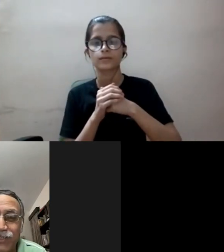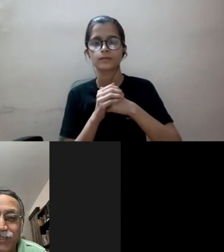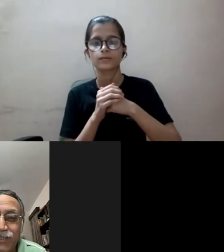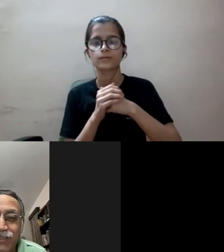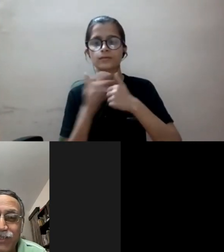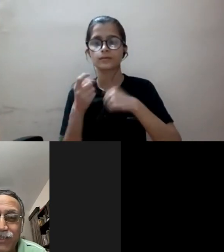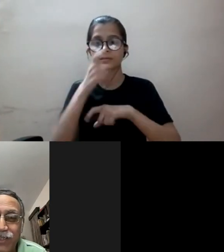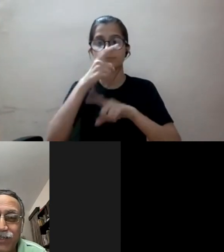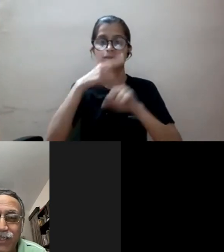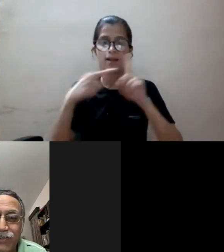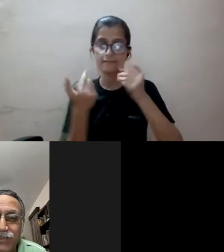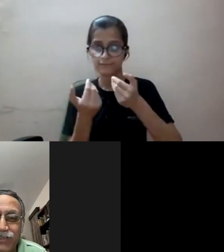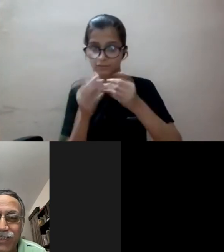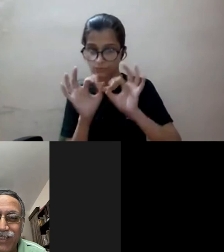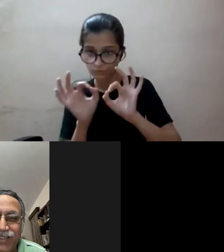right?